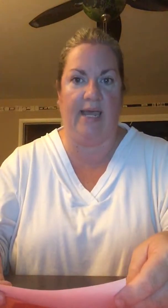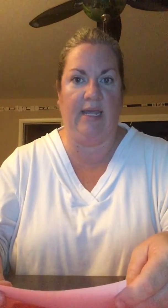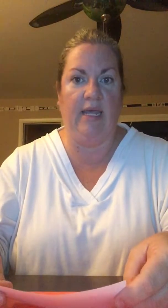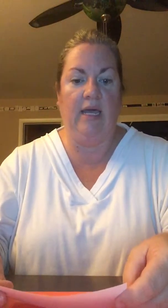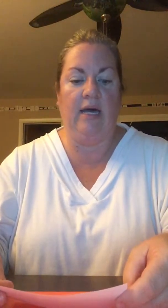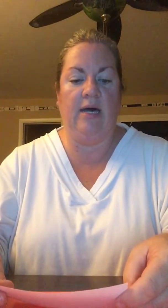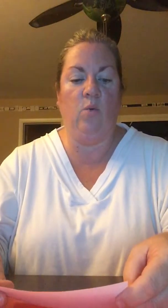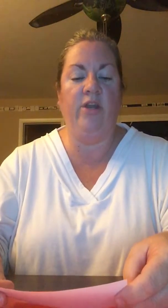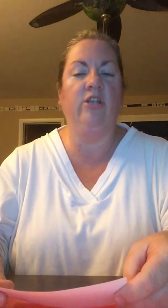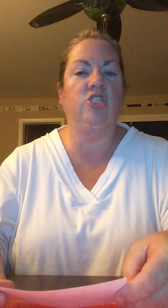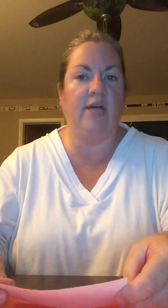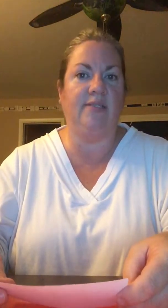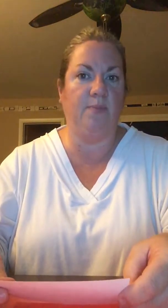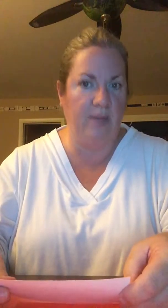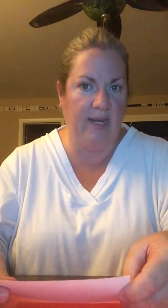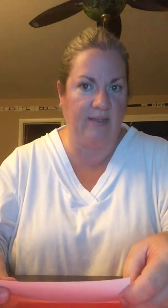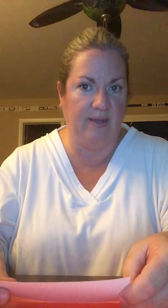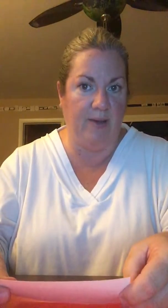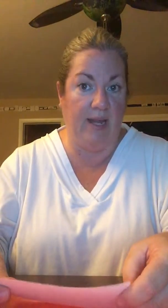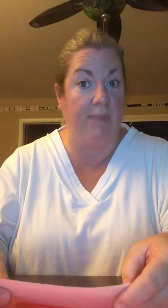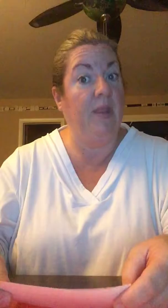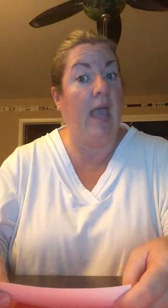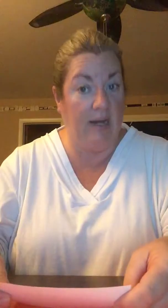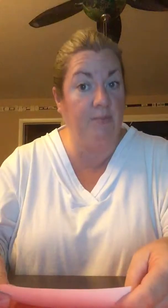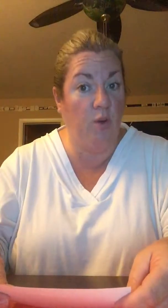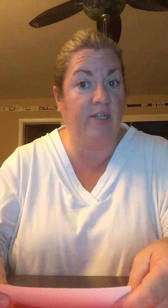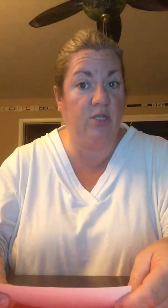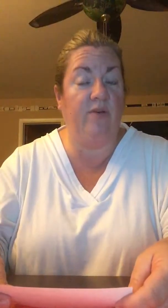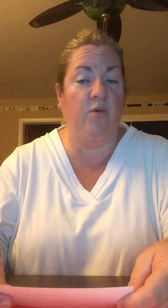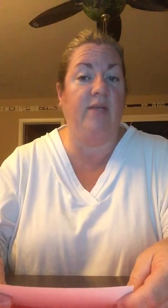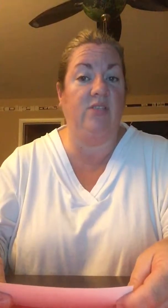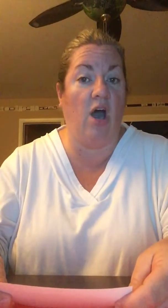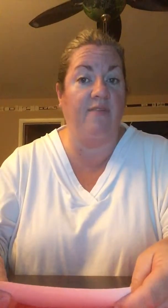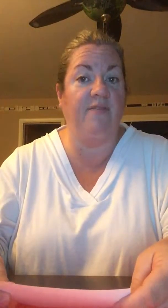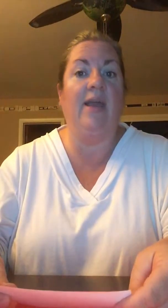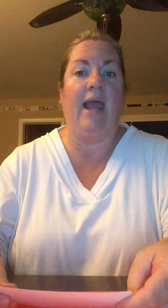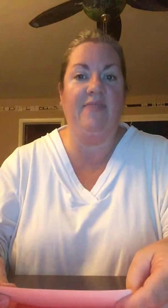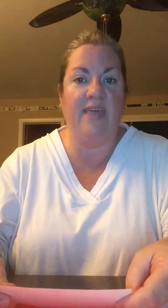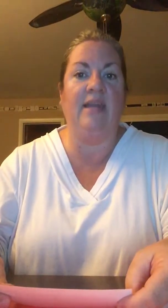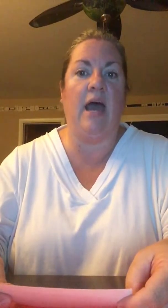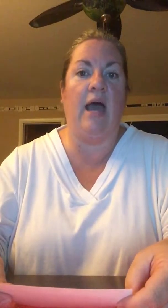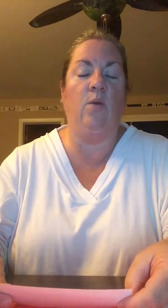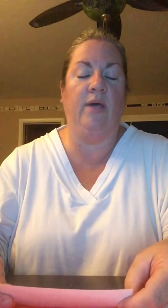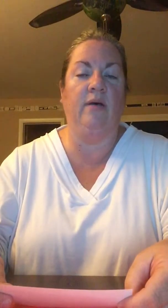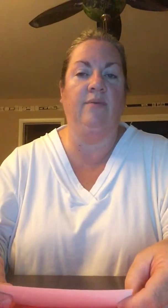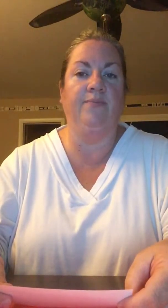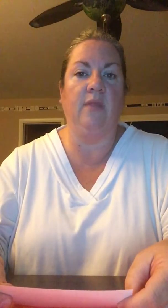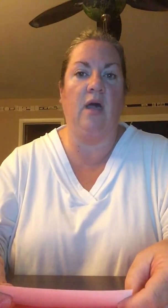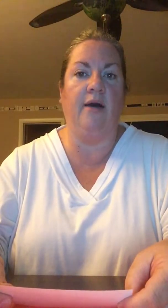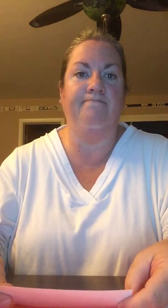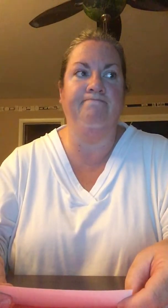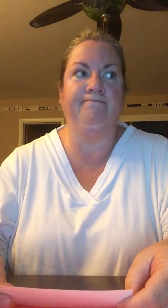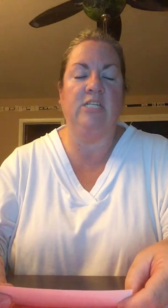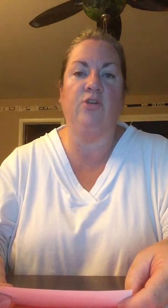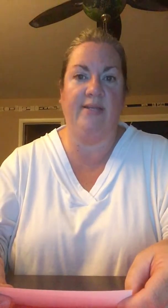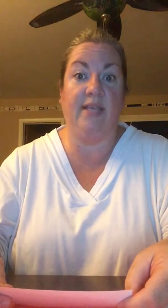say when you're just meeting somebody. And I'm going to do it voice off, and then I will translate